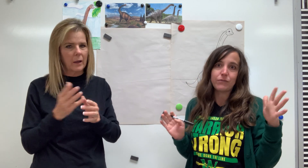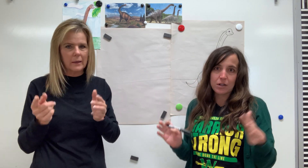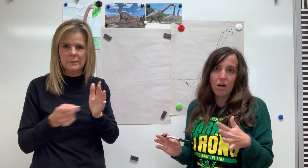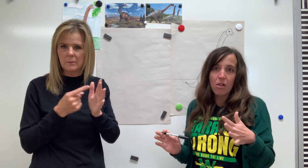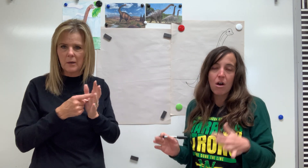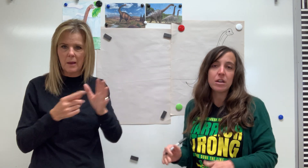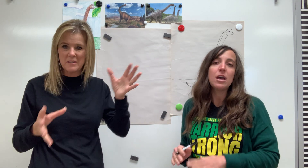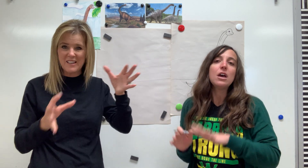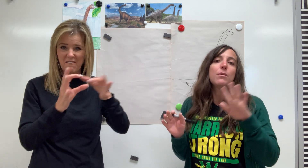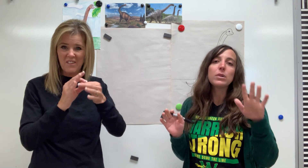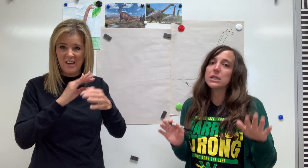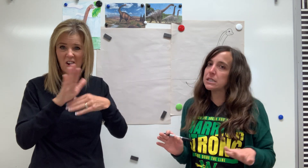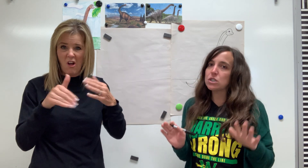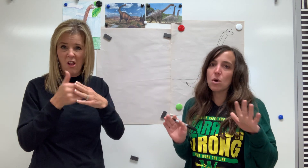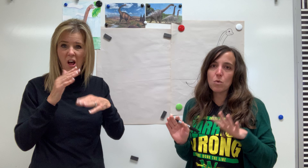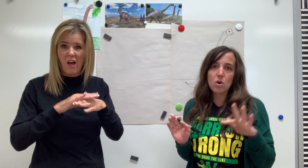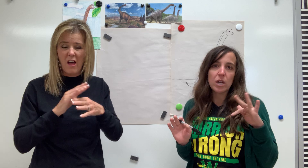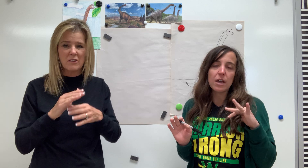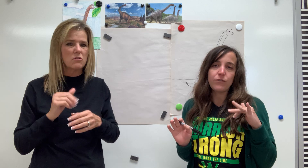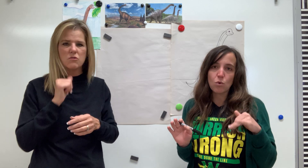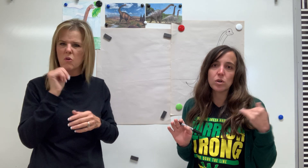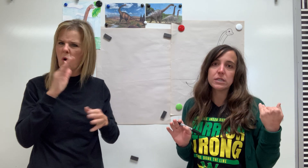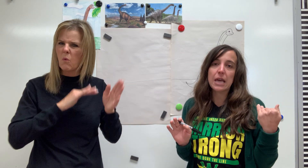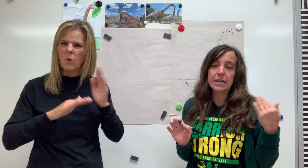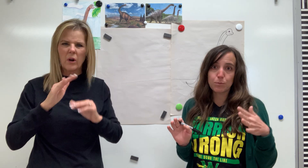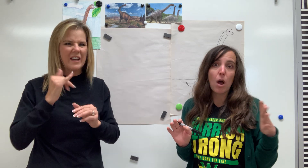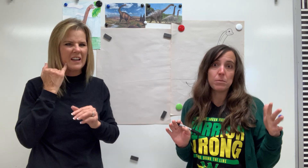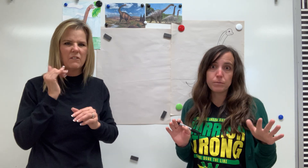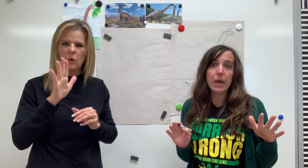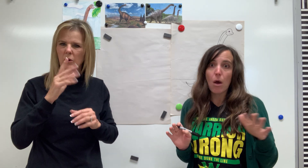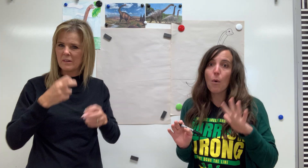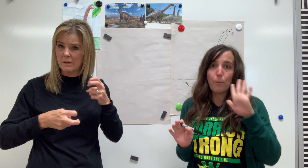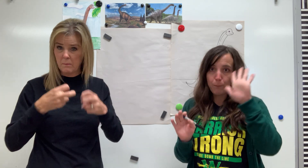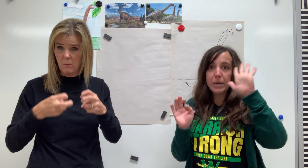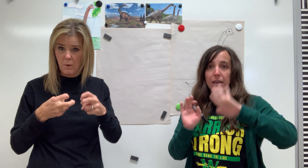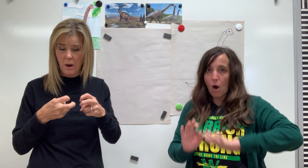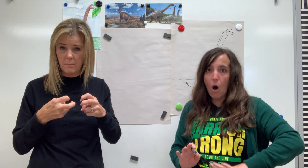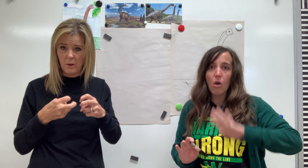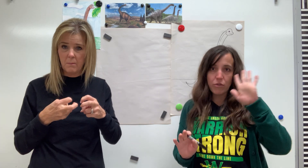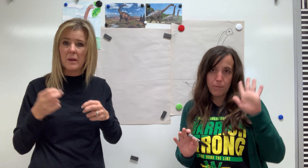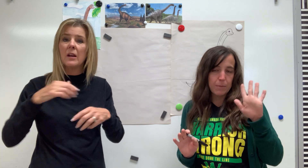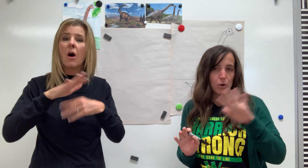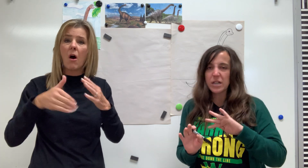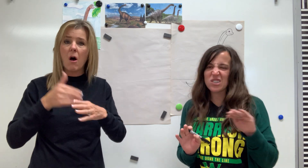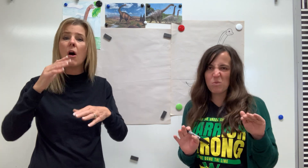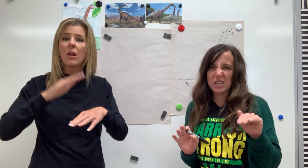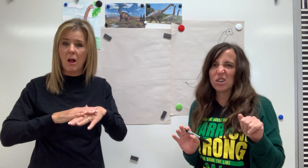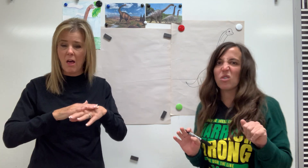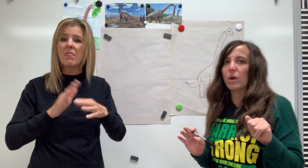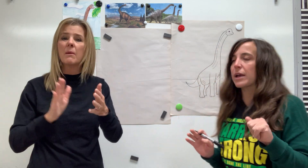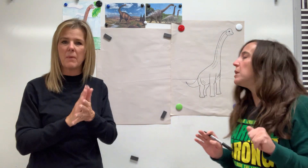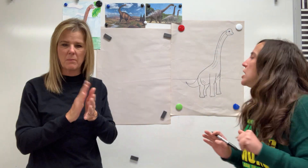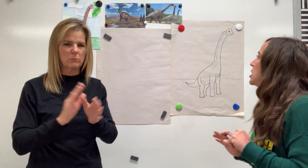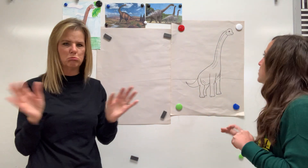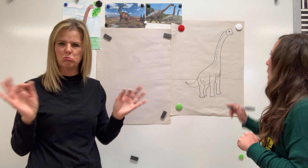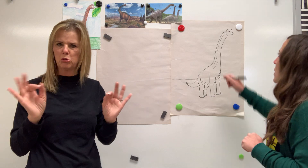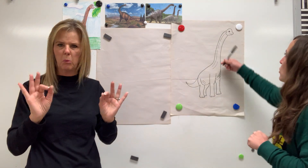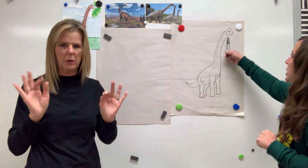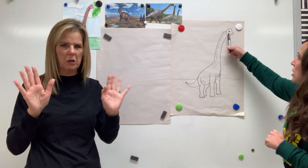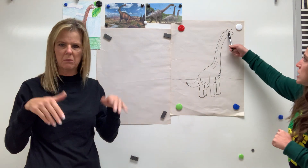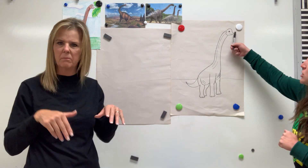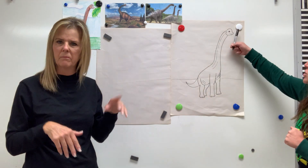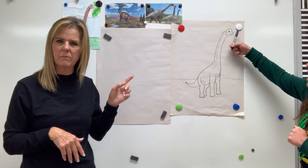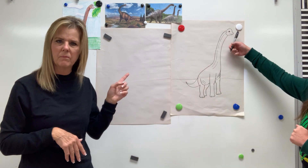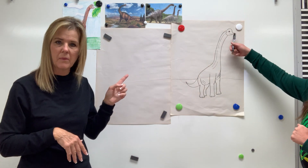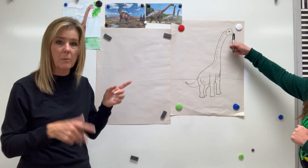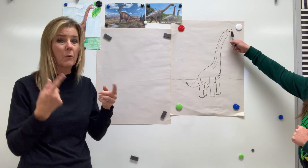do, to fit it all on. Please don't worry if yours has a problem being all on the paper. It's no big deal, okay? But we